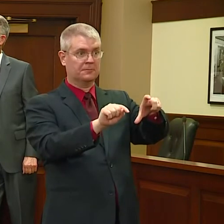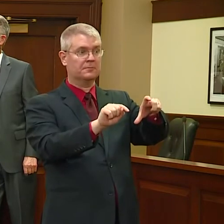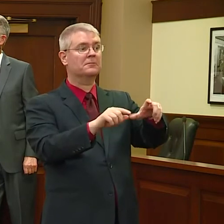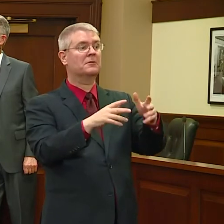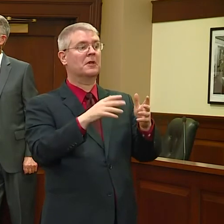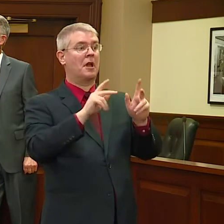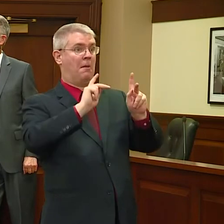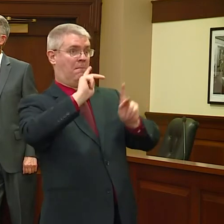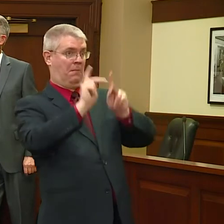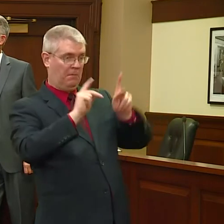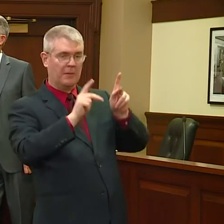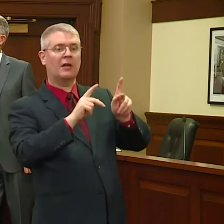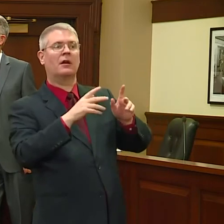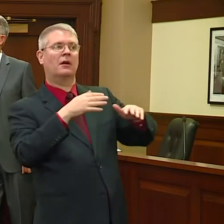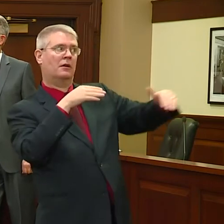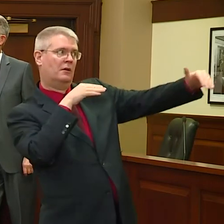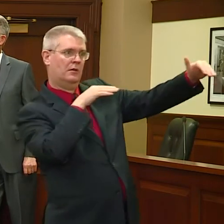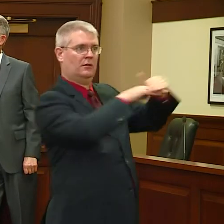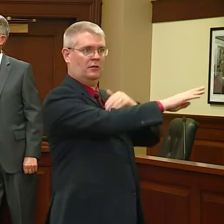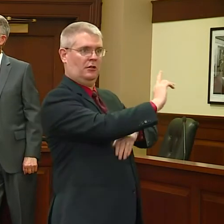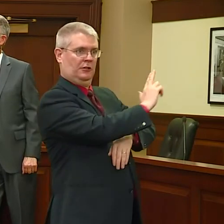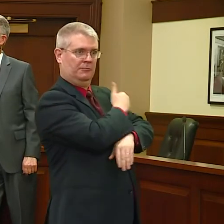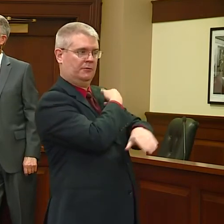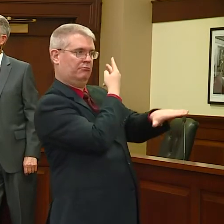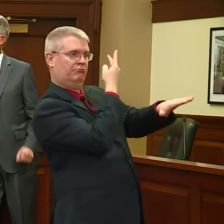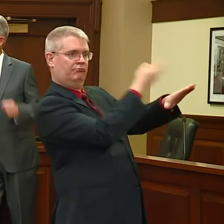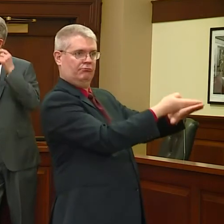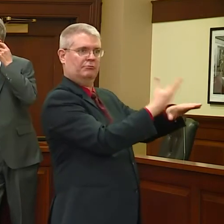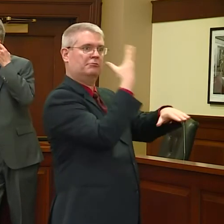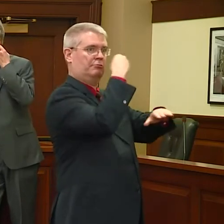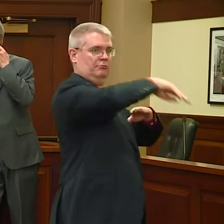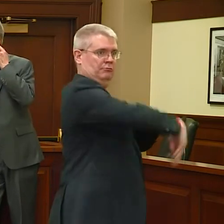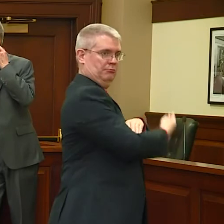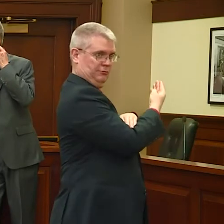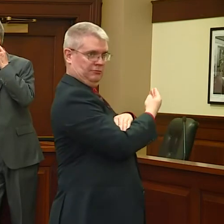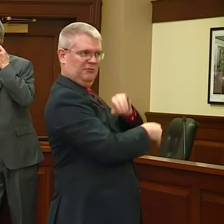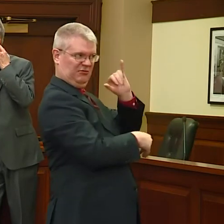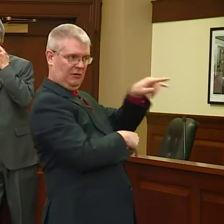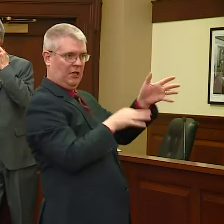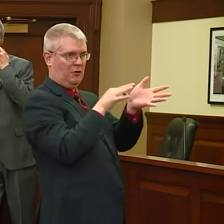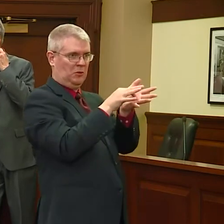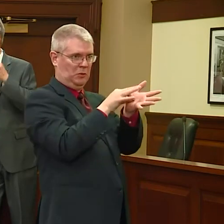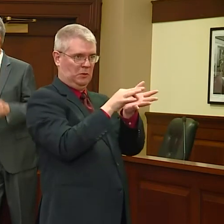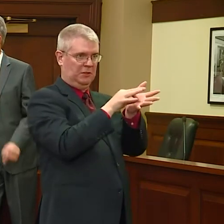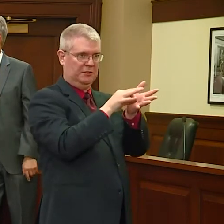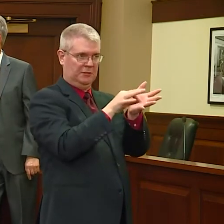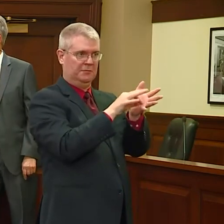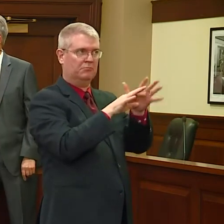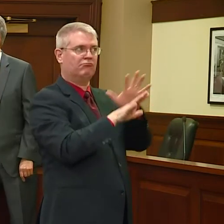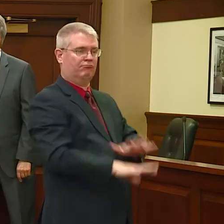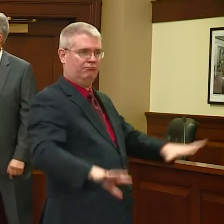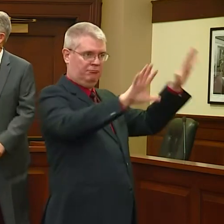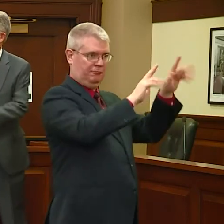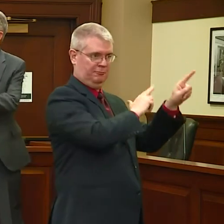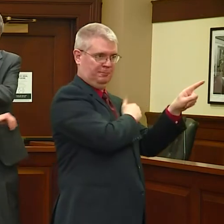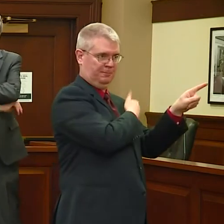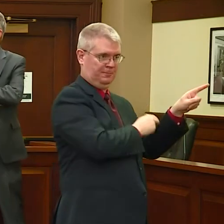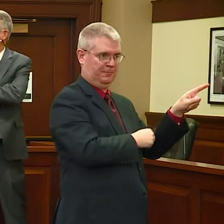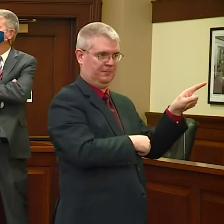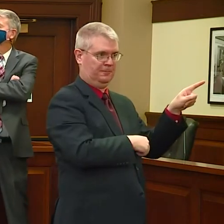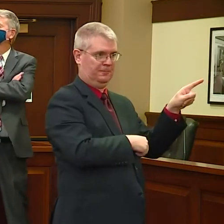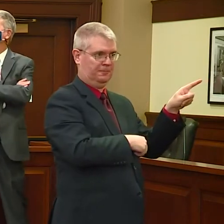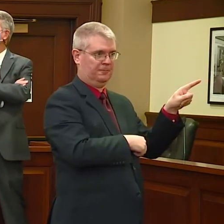this data into a federal website every day, HHS Protect, And we are able to pull that down daily.